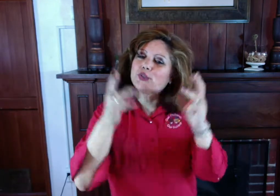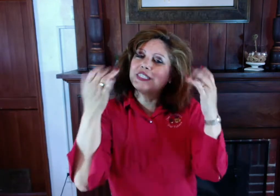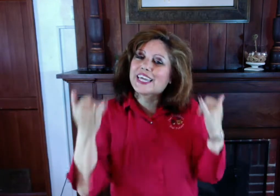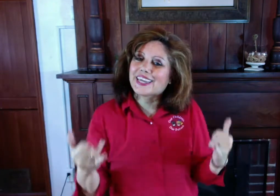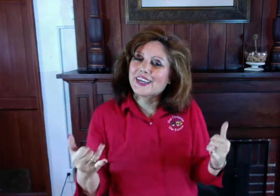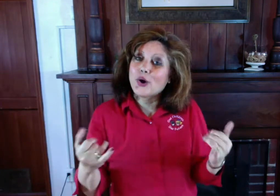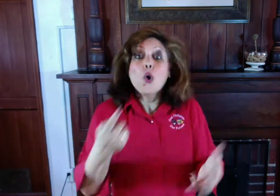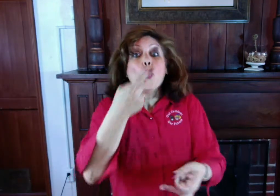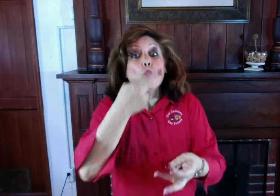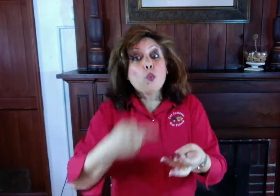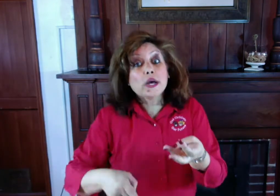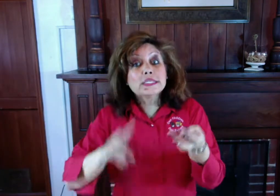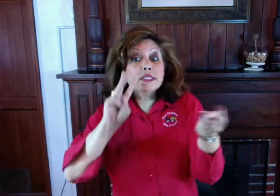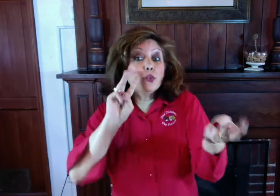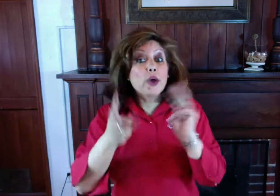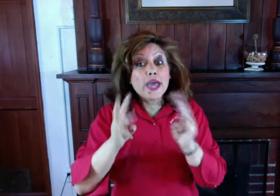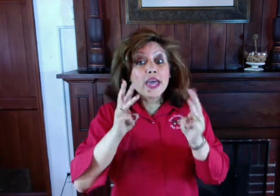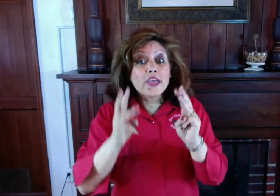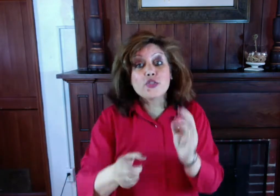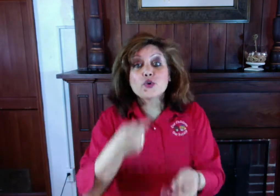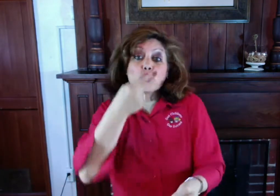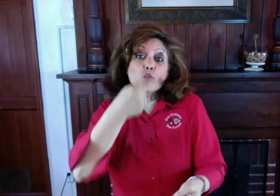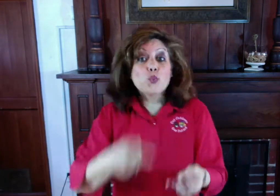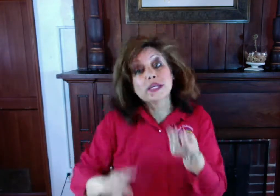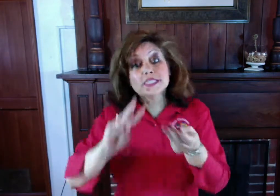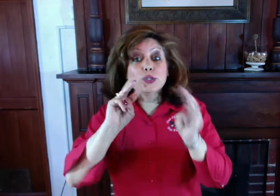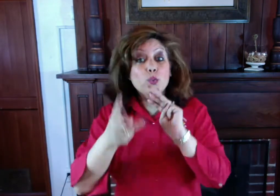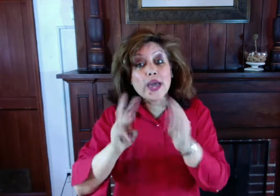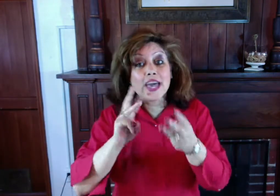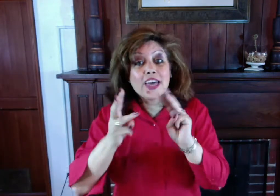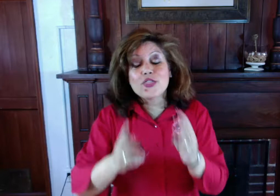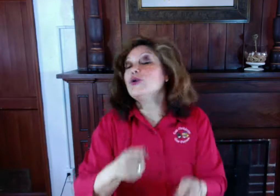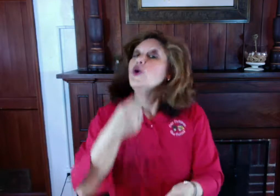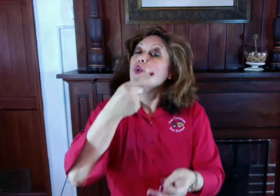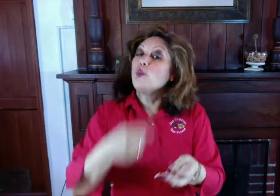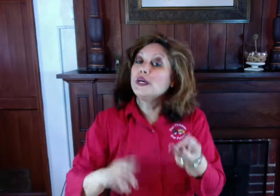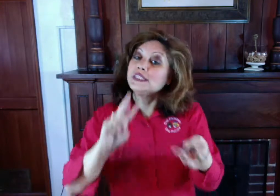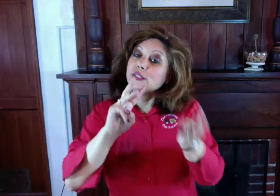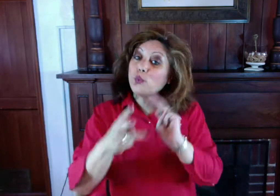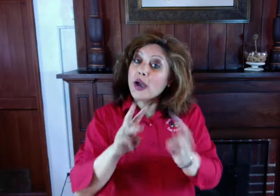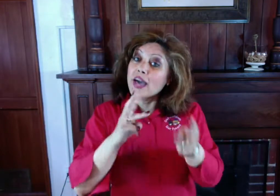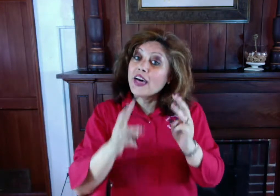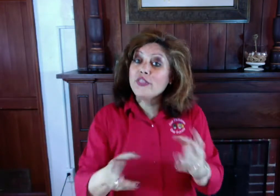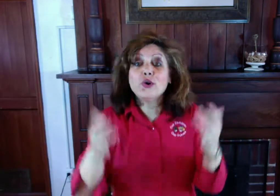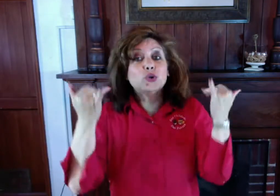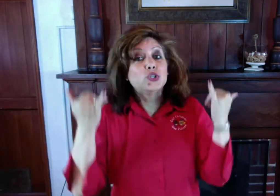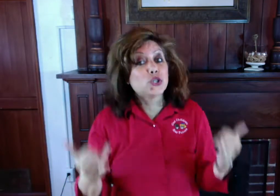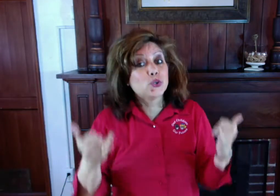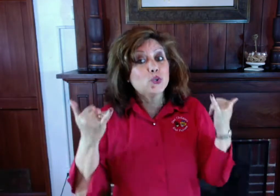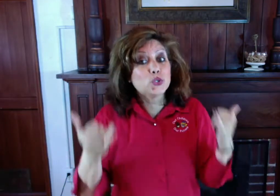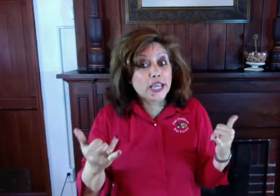today? What's the weather, what's the weather? What's the weather